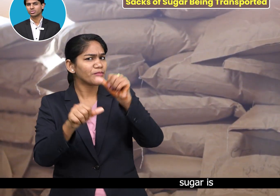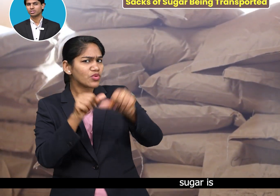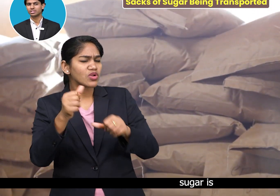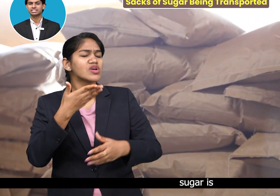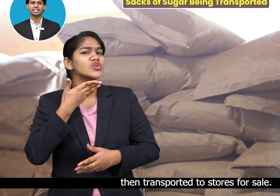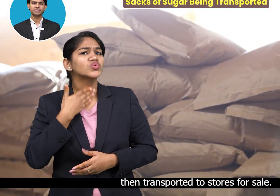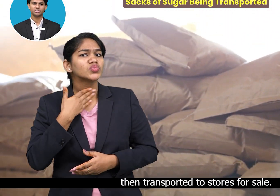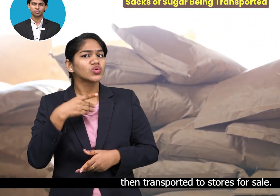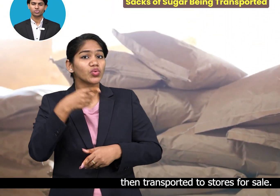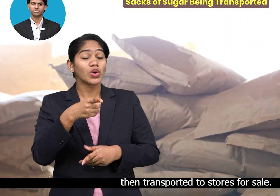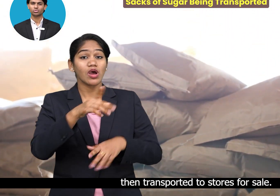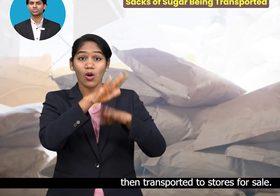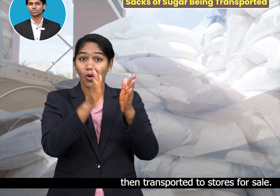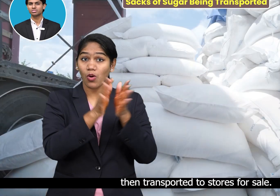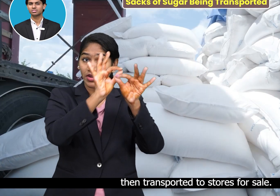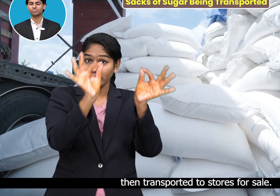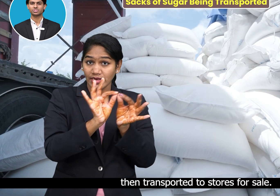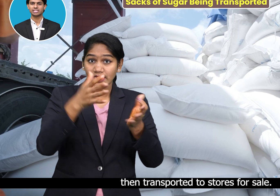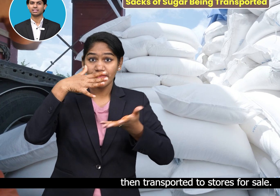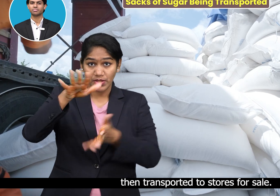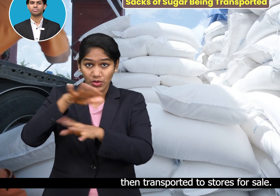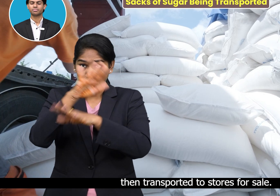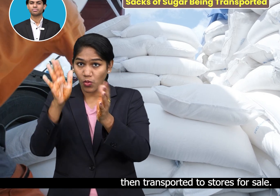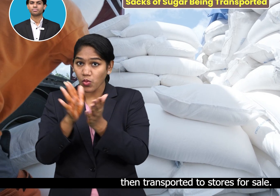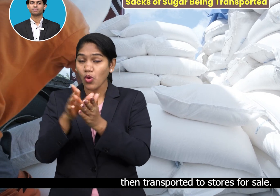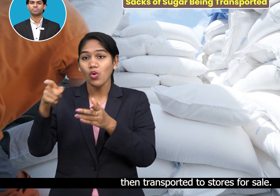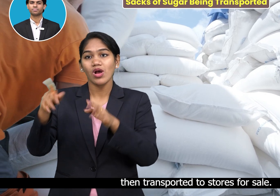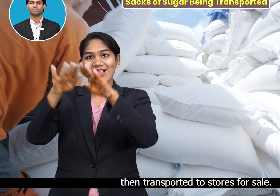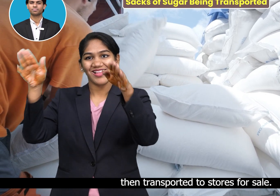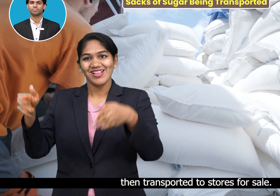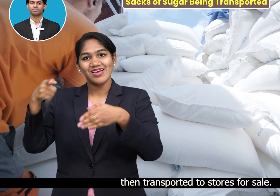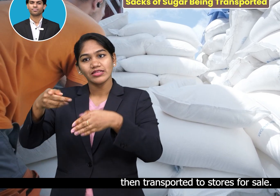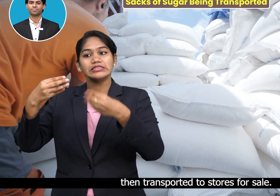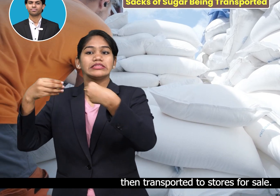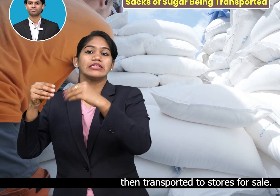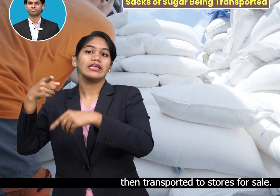Processed sugar is then transported to stores for sale.